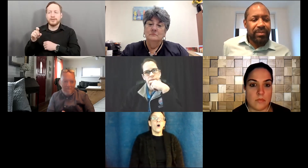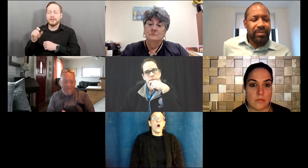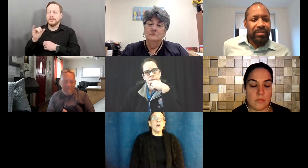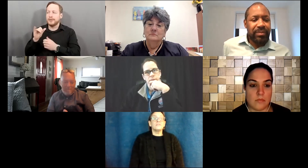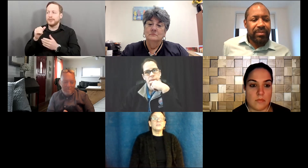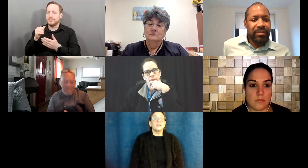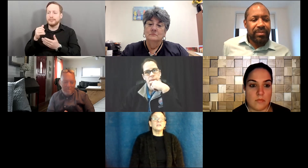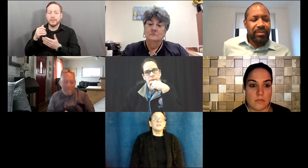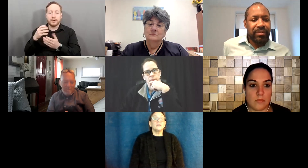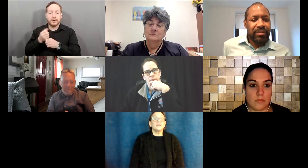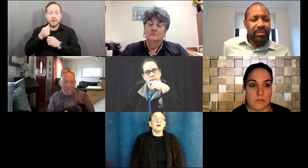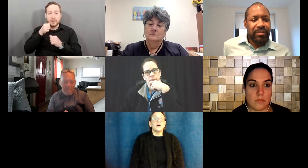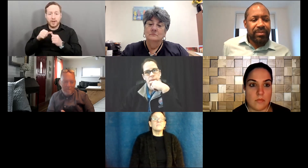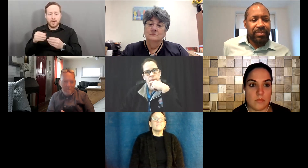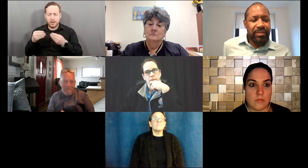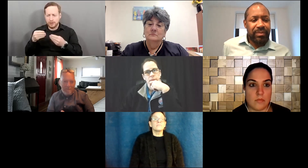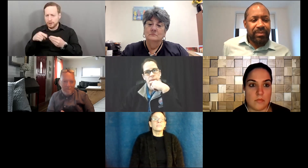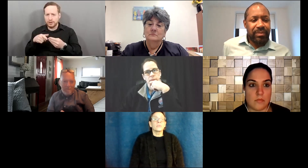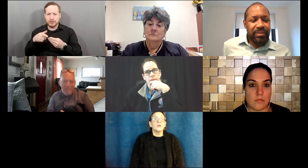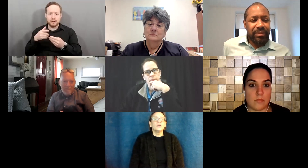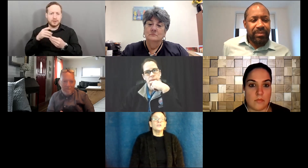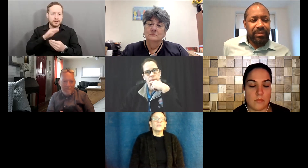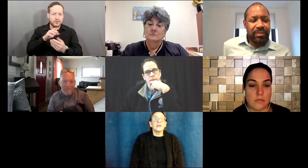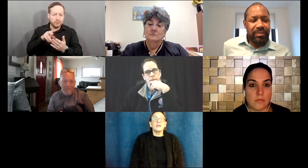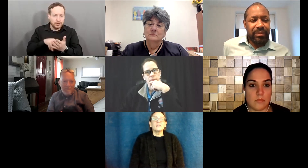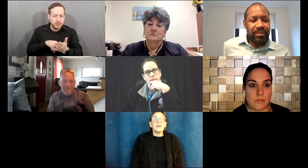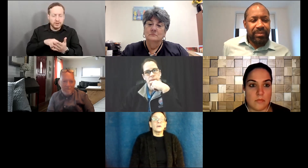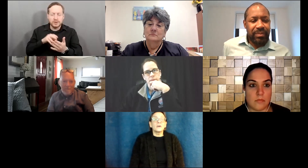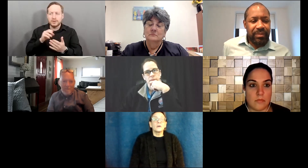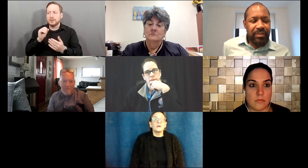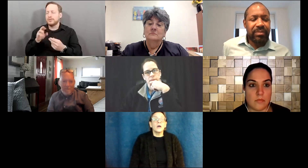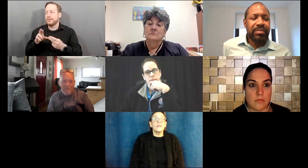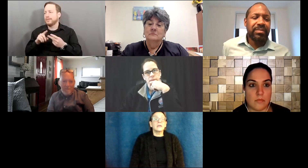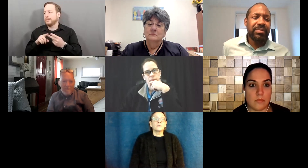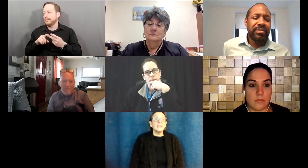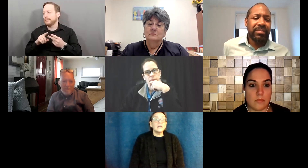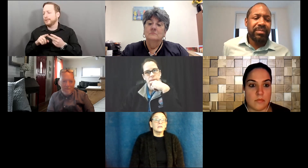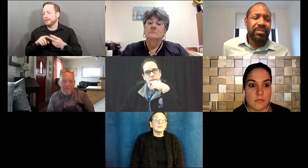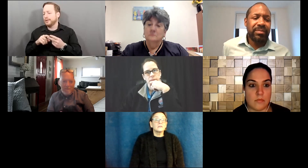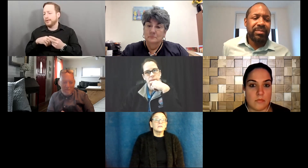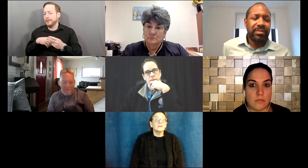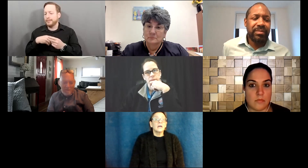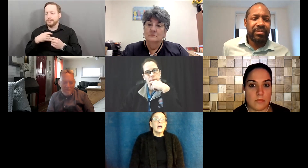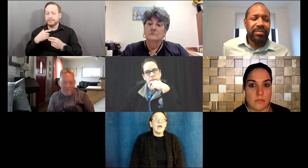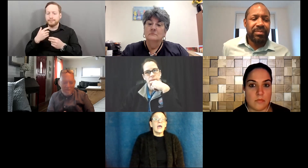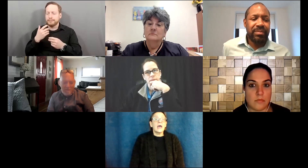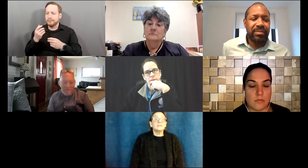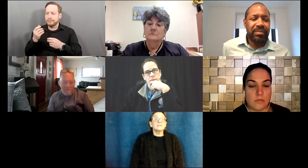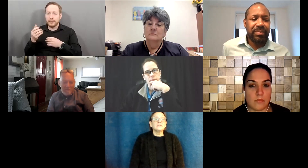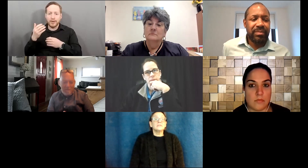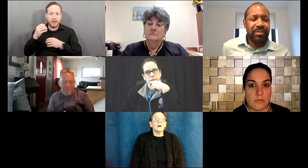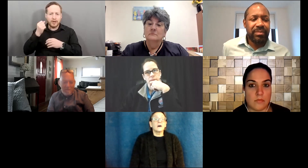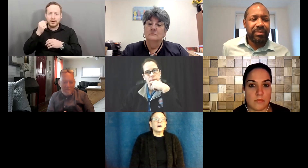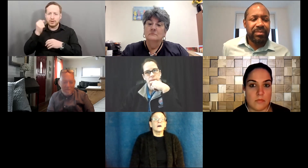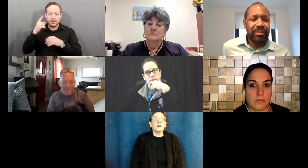And often, they get a letter and they can't read it.